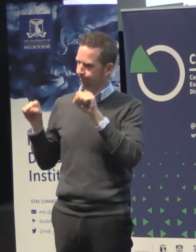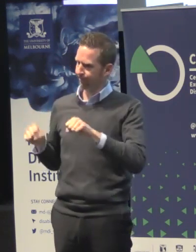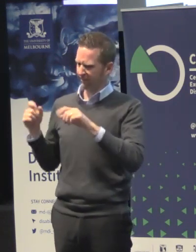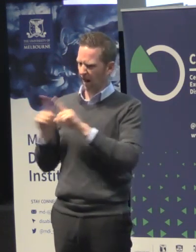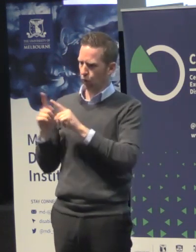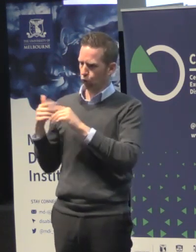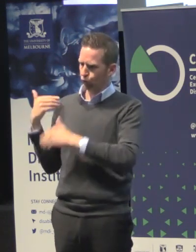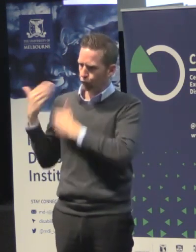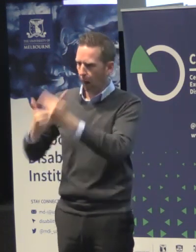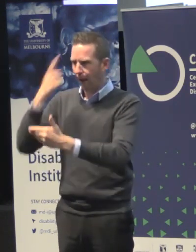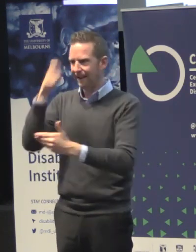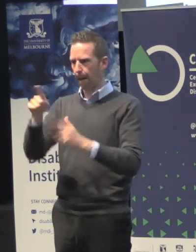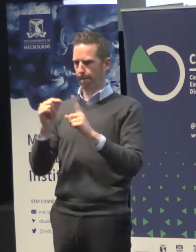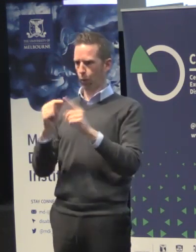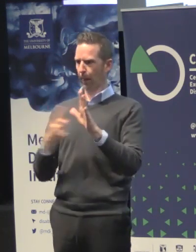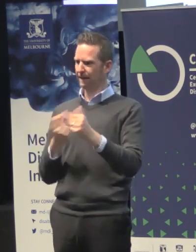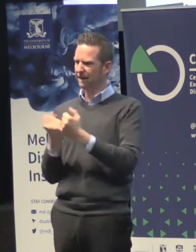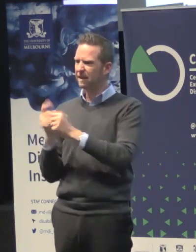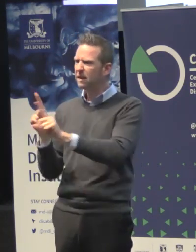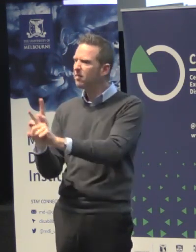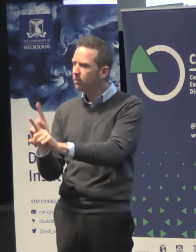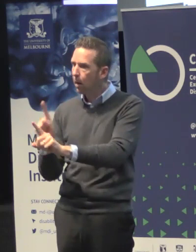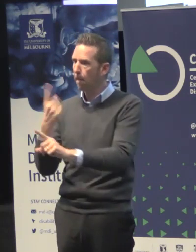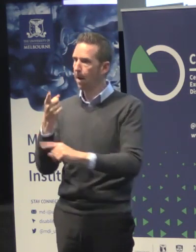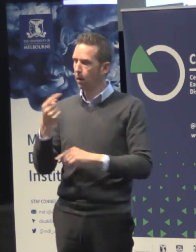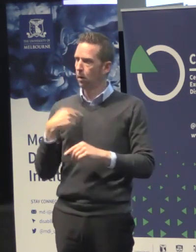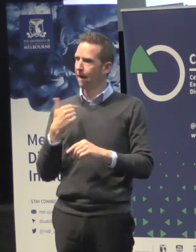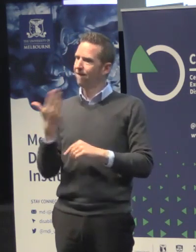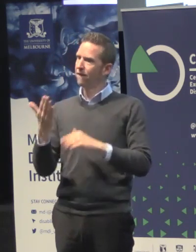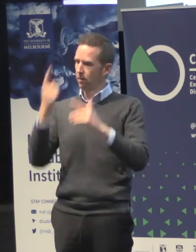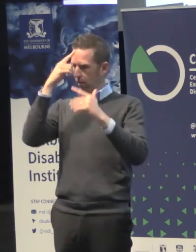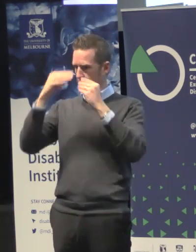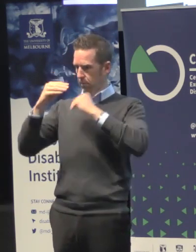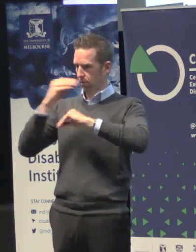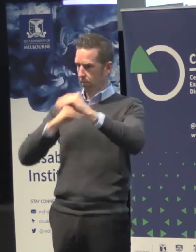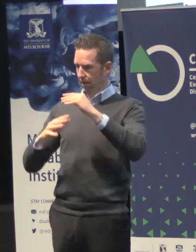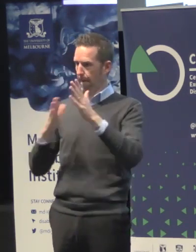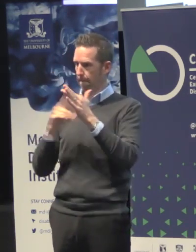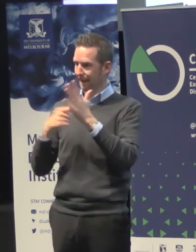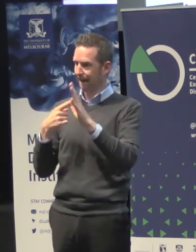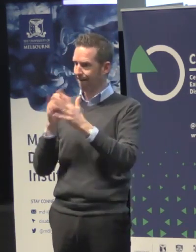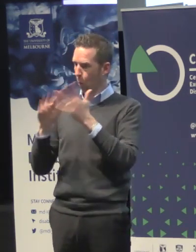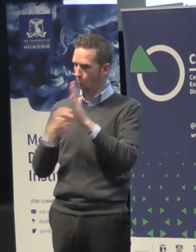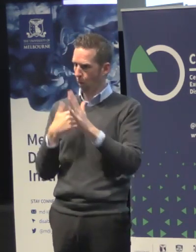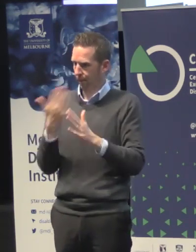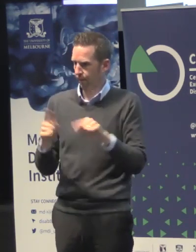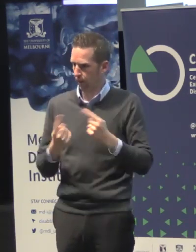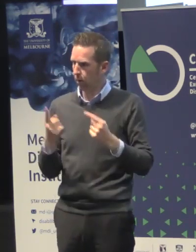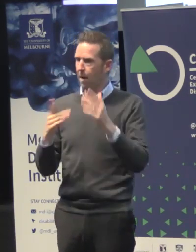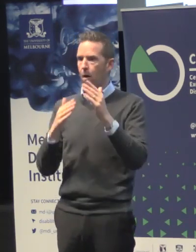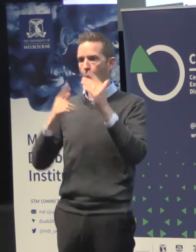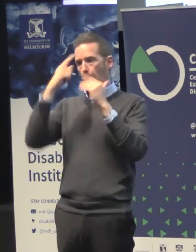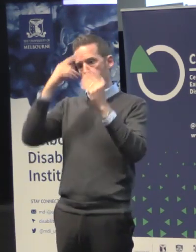the personal assistant. But when we reach for metaphors, we might reach for others. And metaphors are